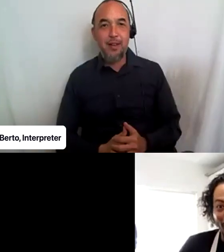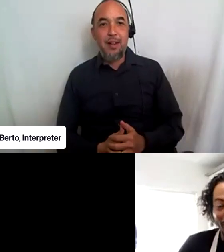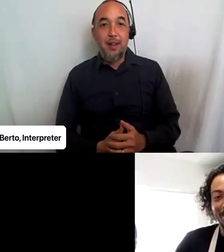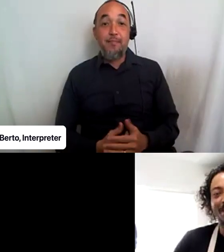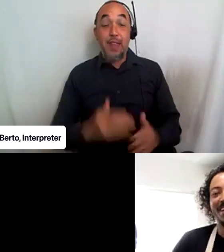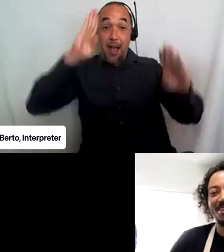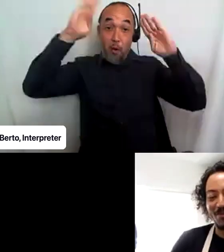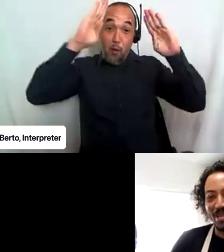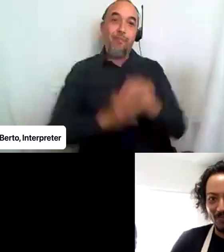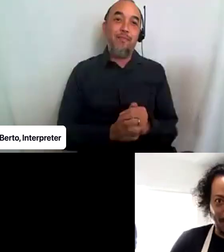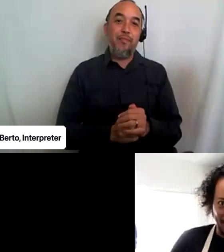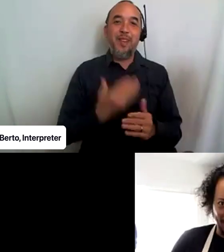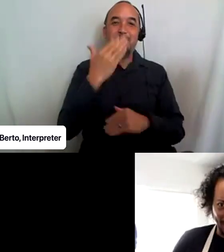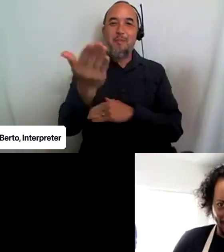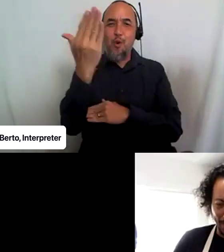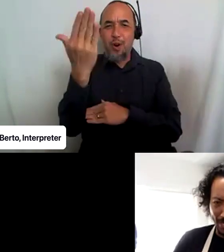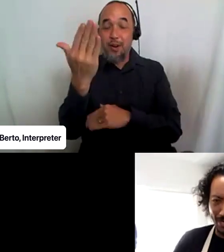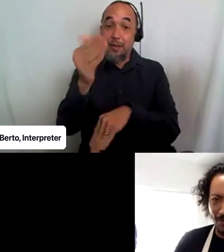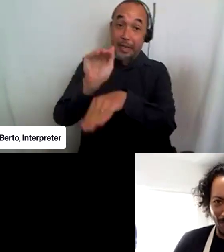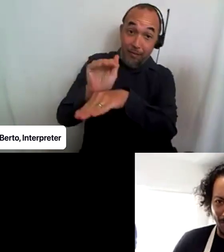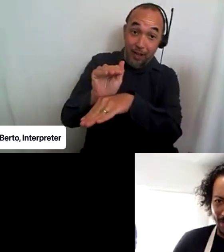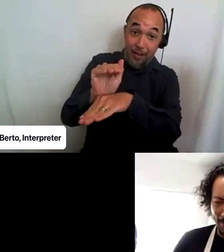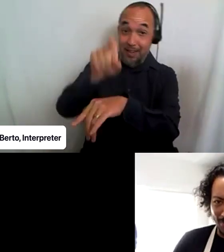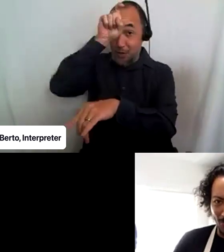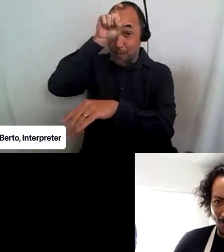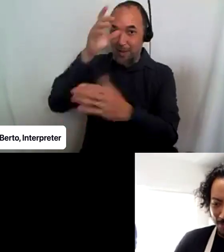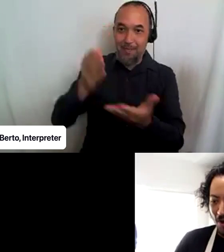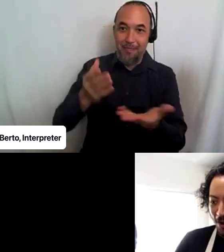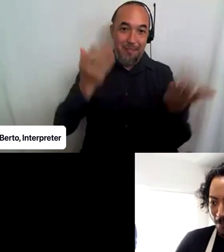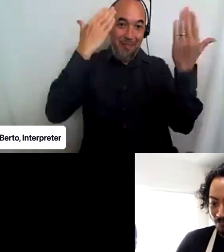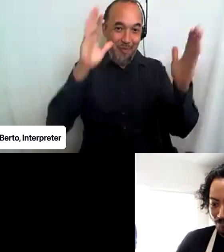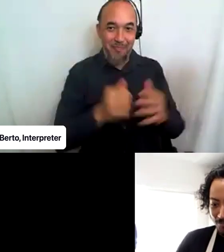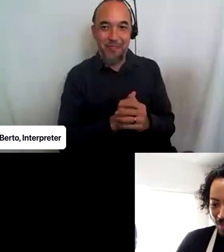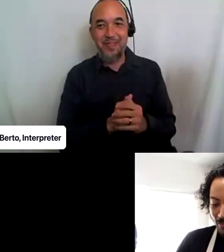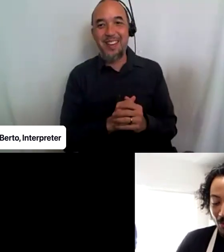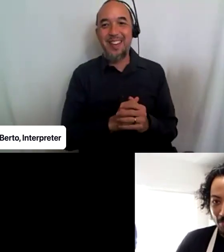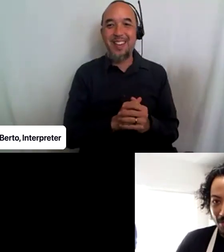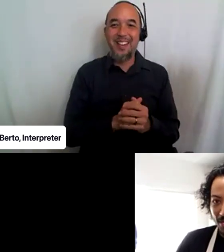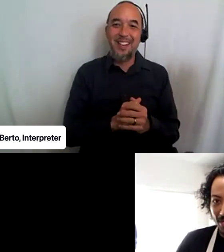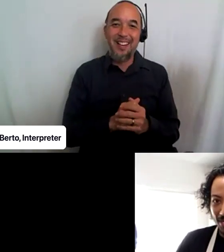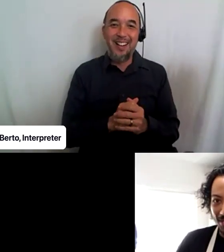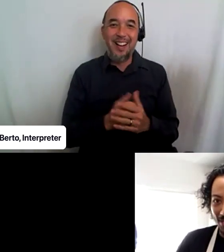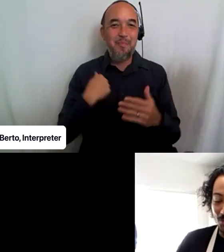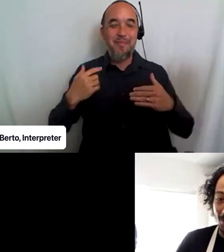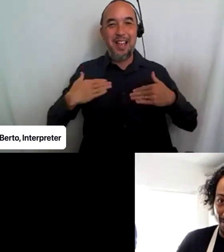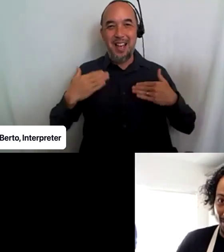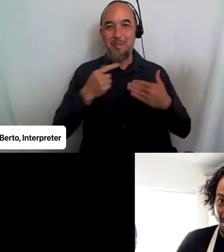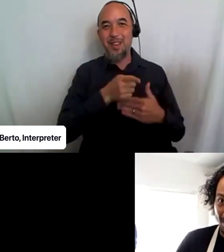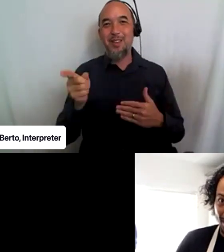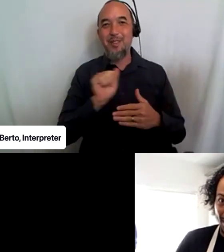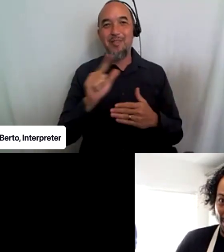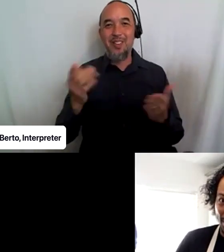Hello, everybody. Good morning, good evening if you're in Cairo or anywhere else in the world. I'm so happy that you're all